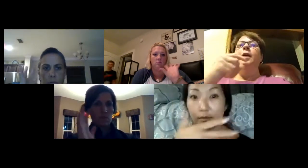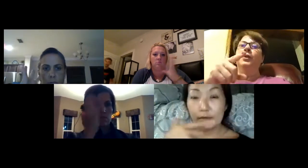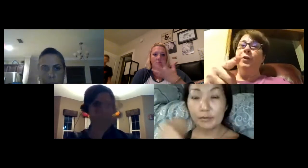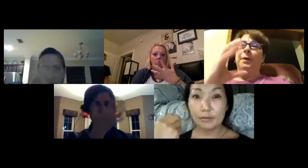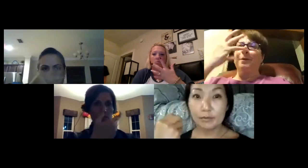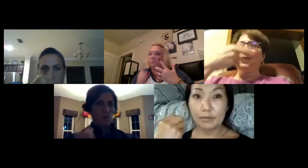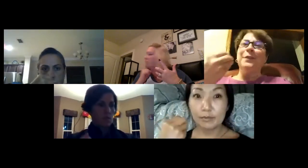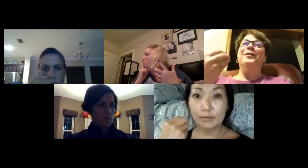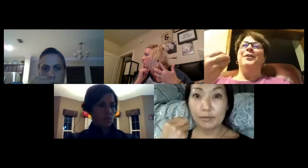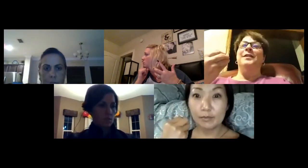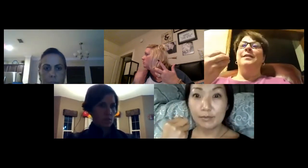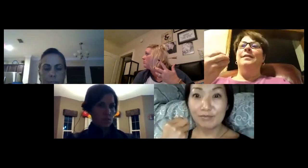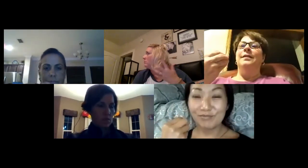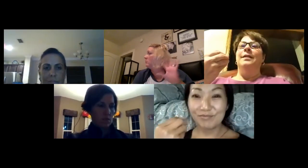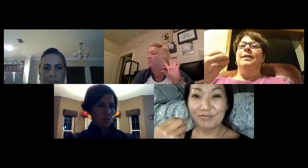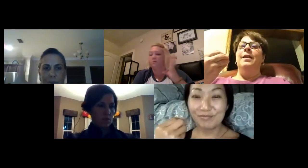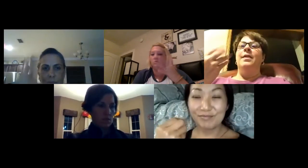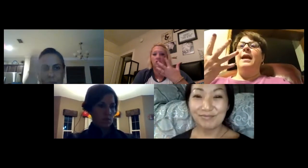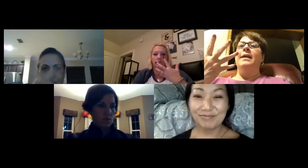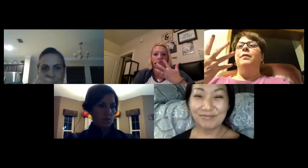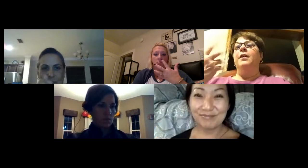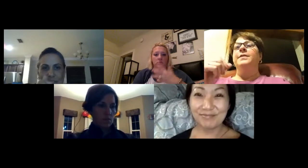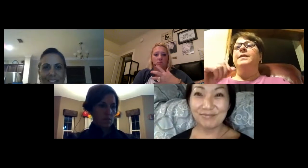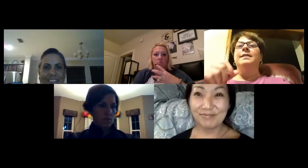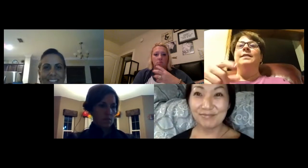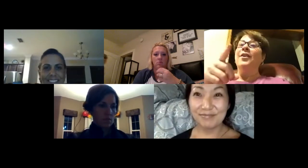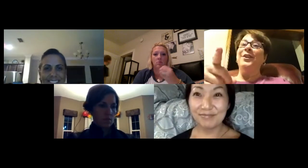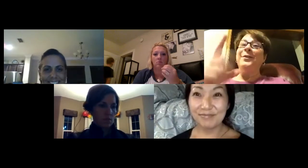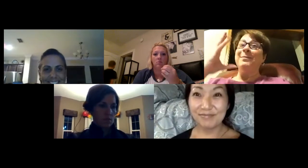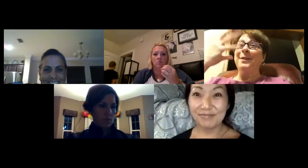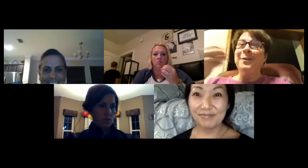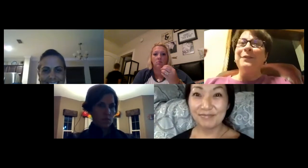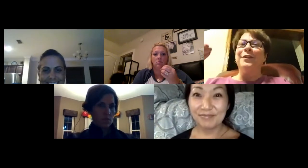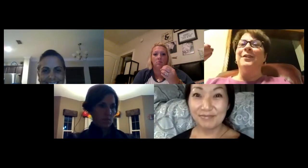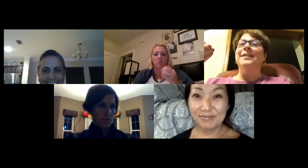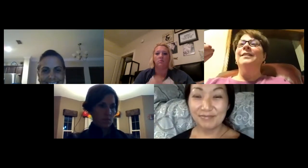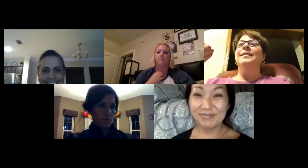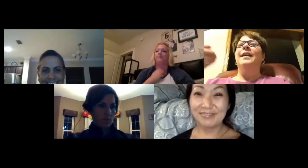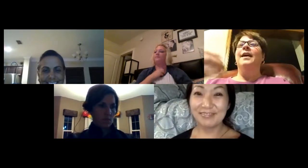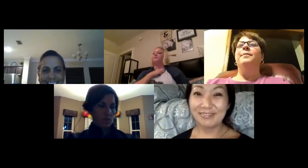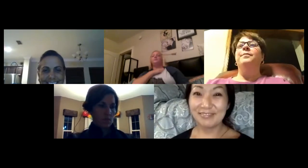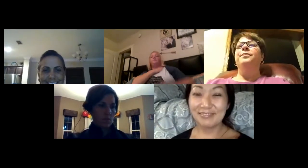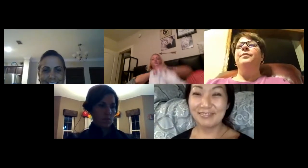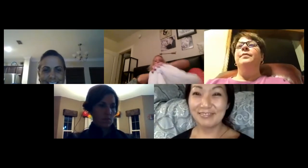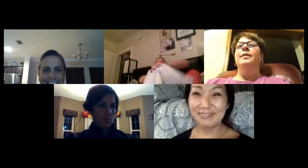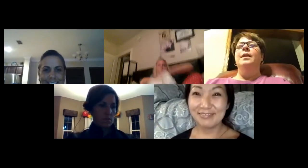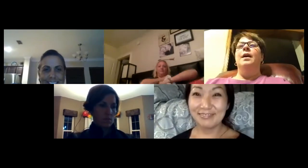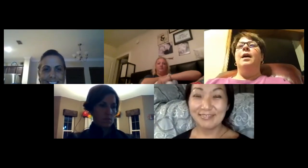You are beautiful. And then I overemphasize it. Oh, you are beautiful. Yeah. Um,